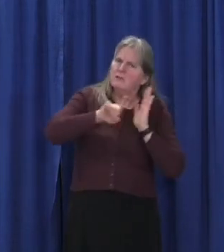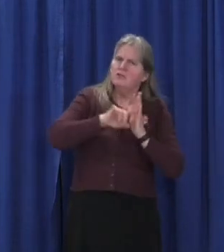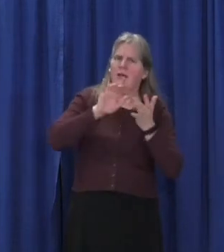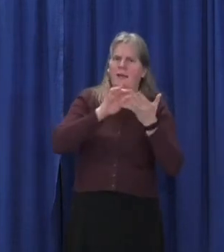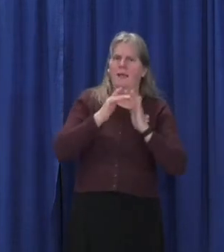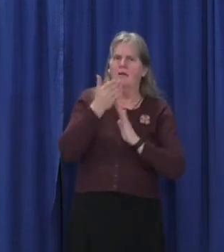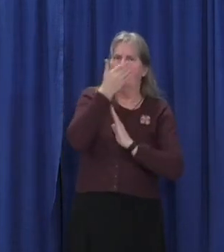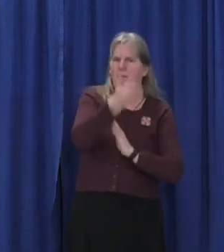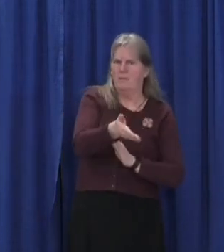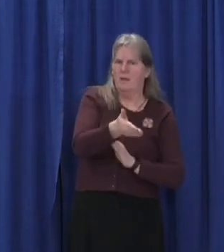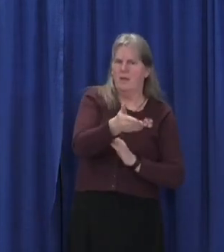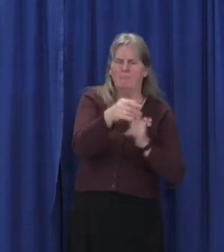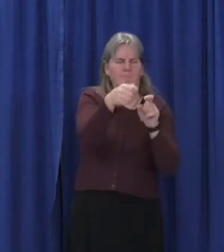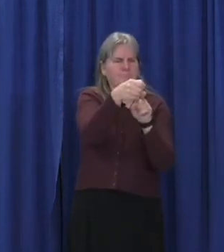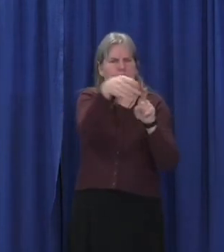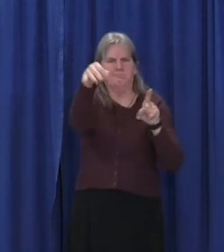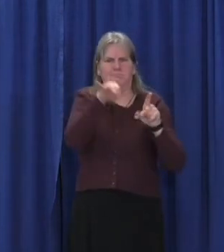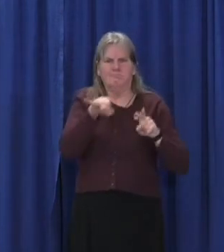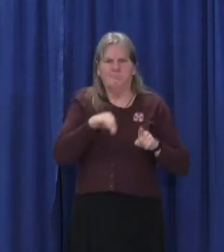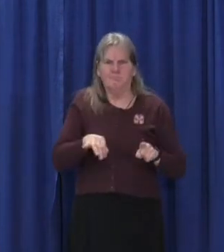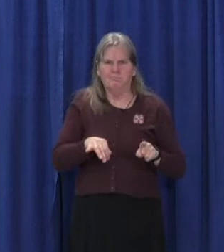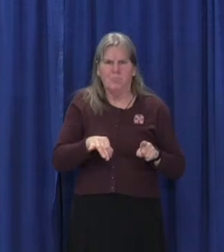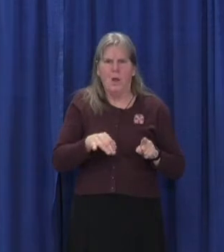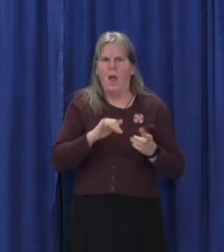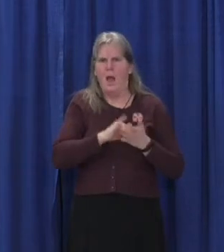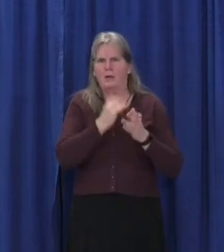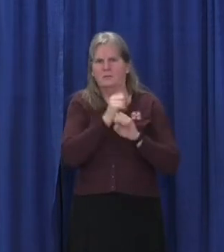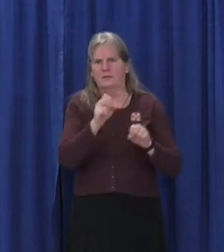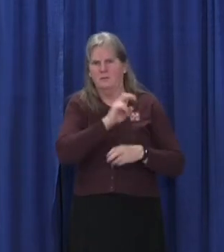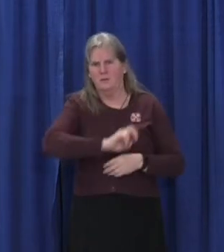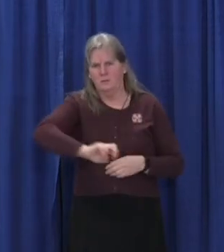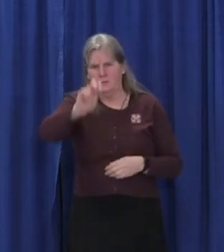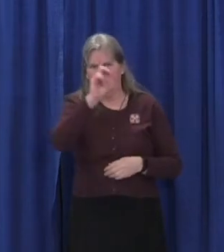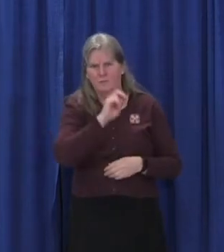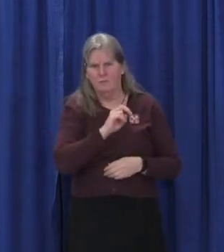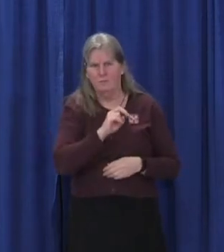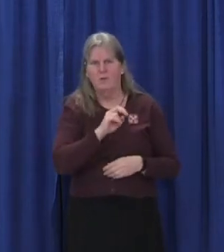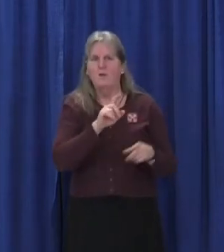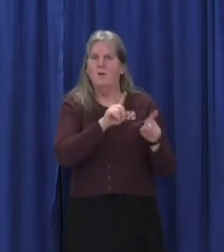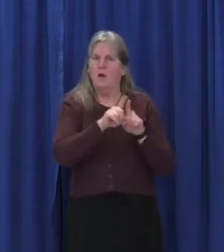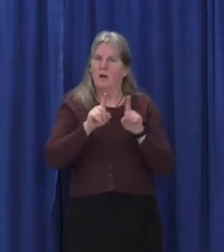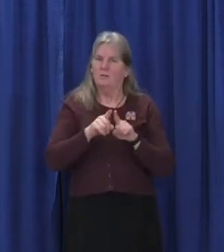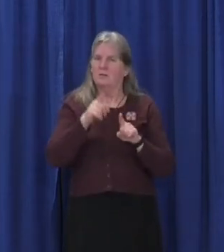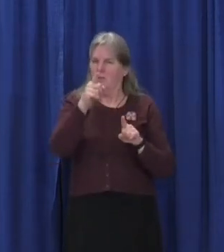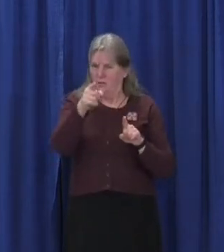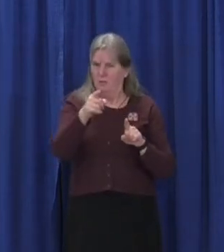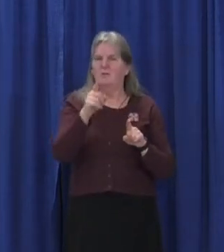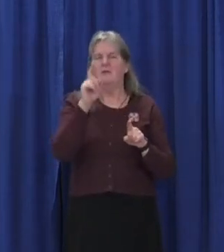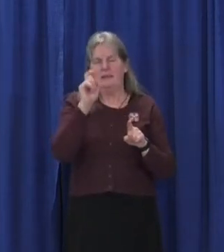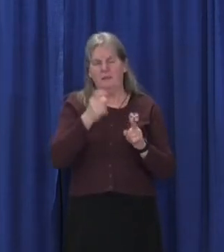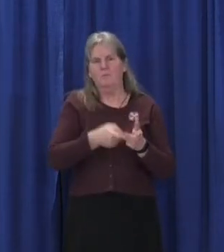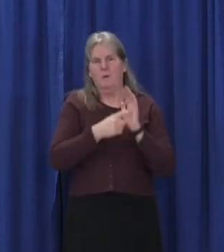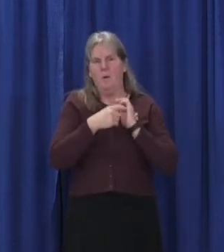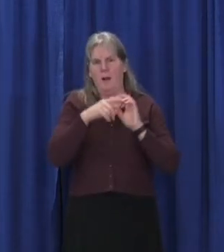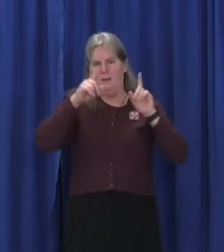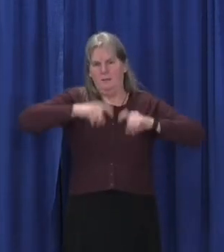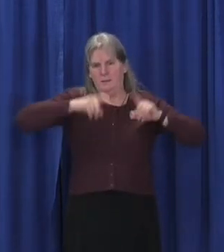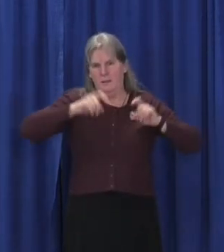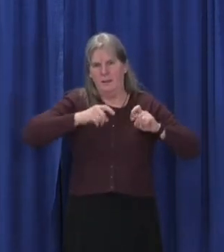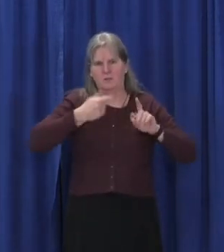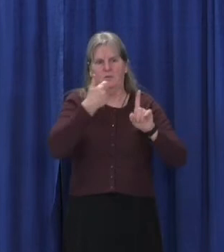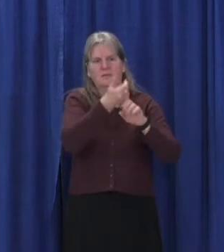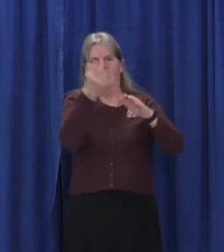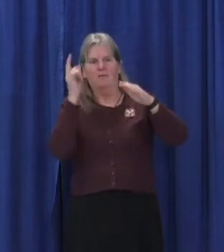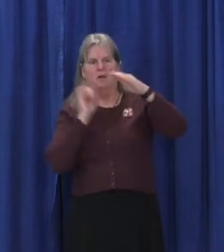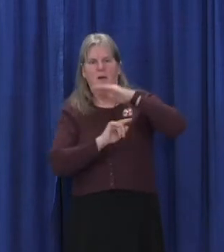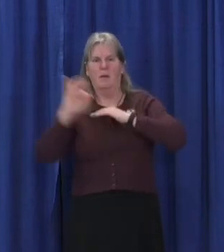travel website. I would advise that you be prepared to be tested and or to isolate